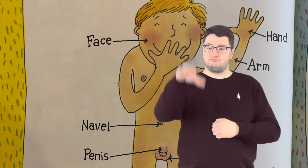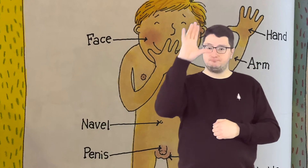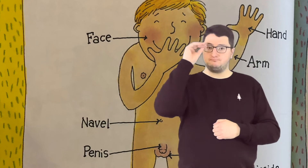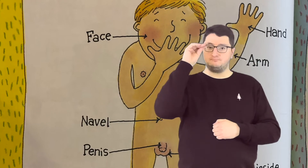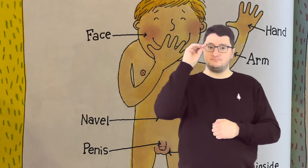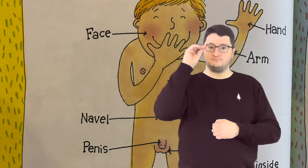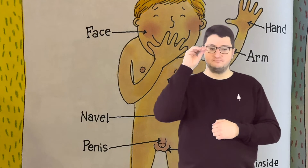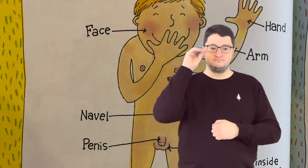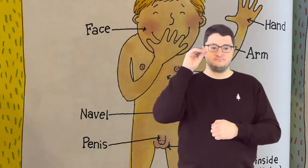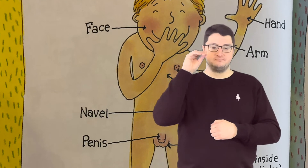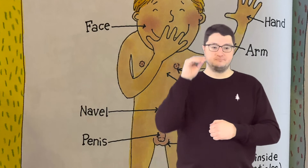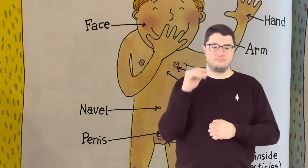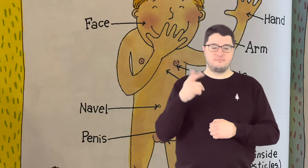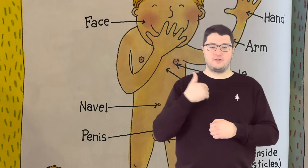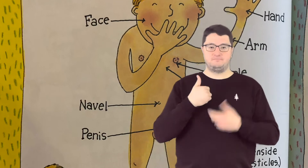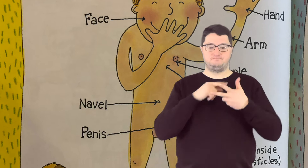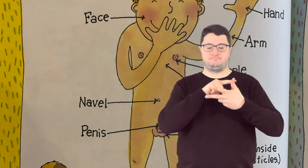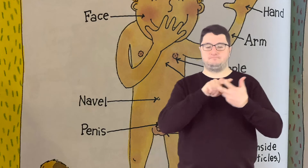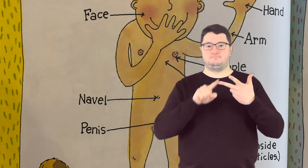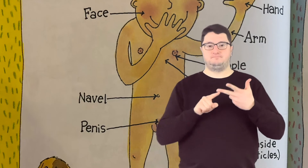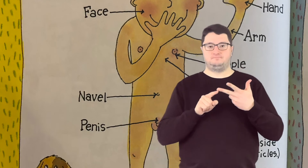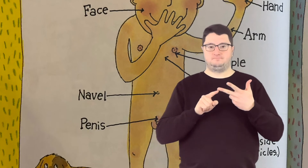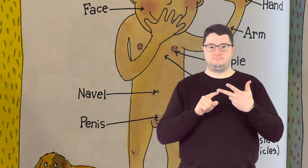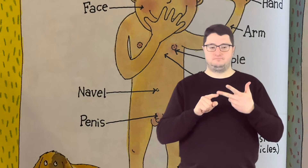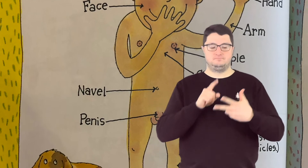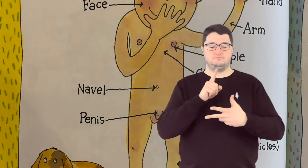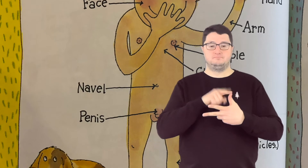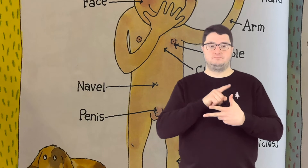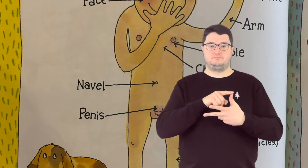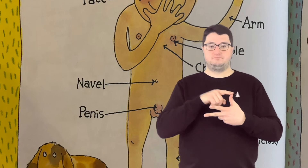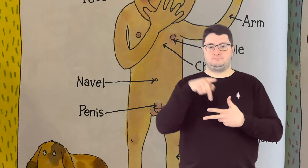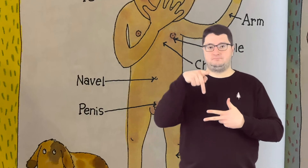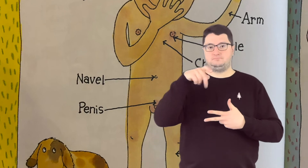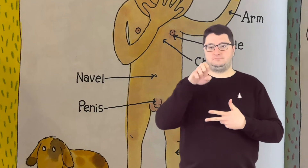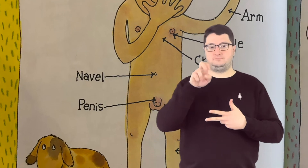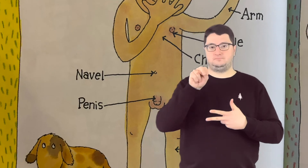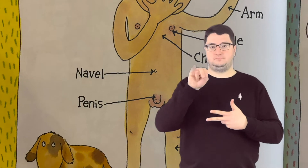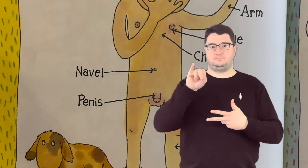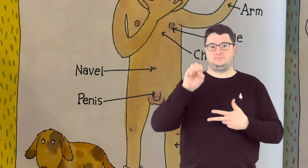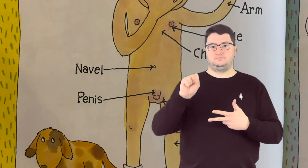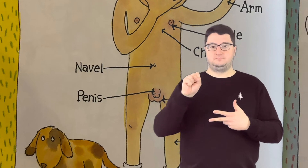you're a boy, you have a penis, scrotum, and testicles.